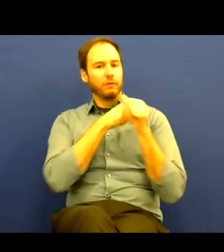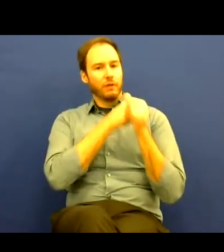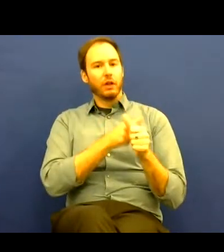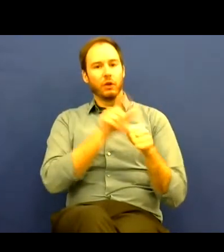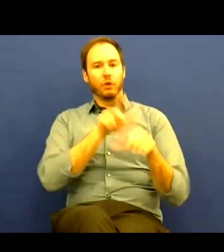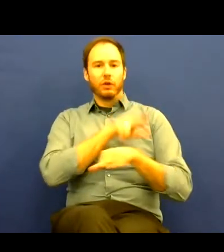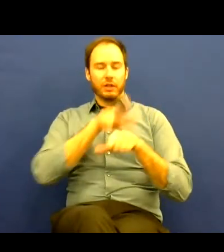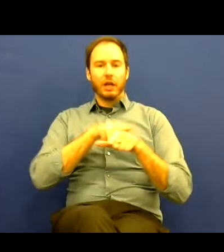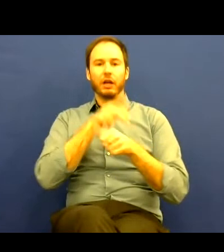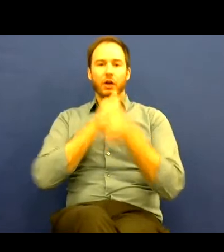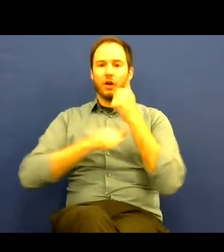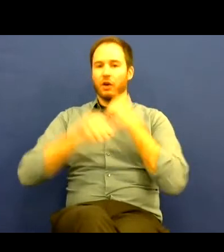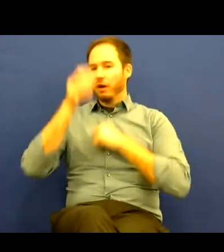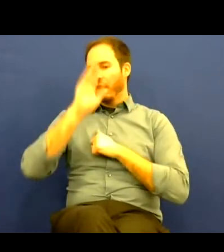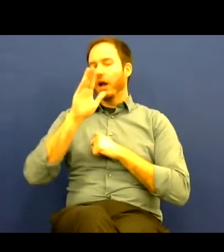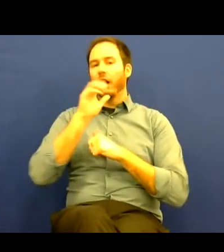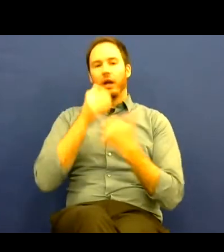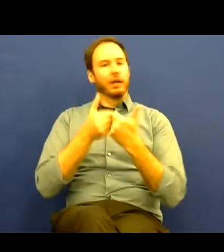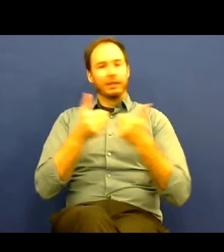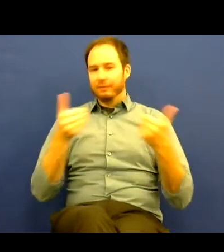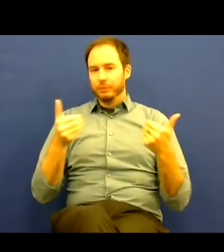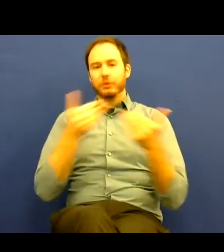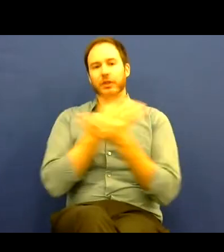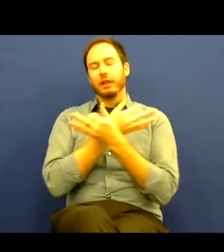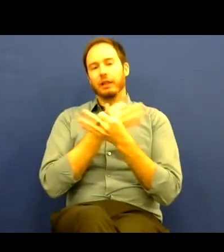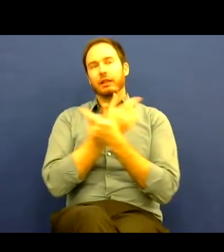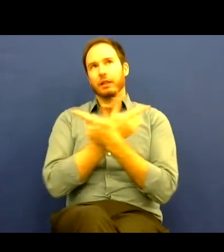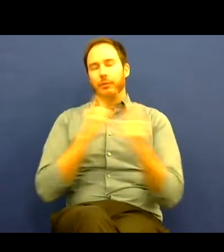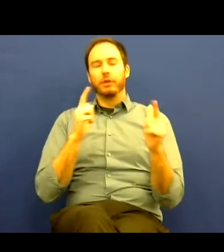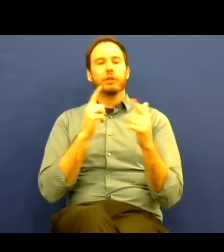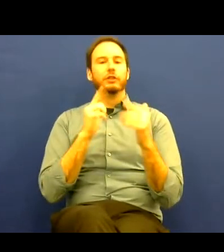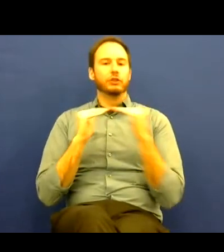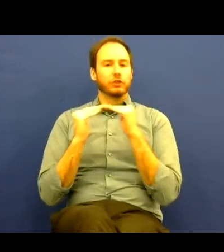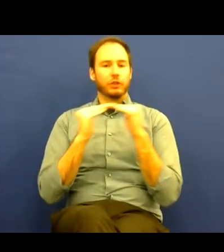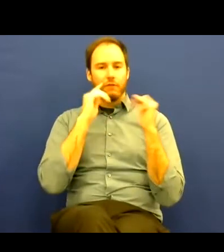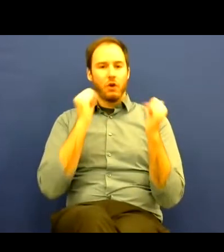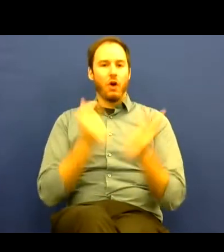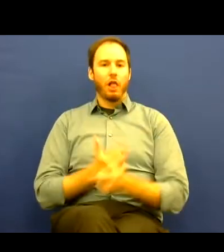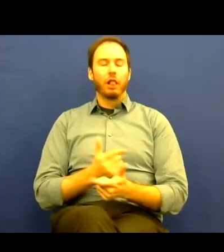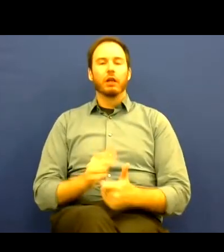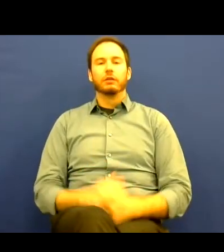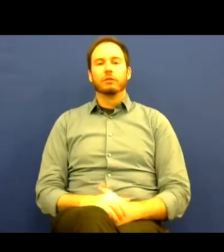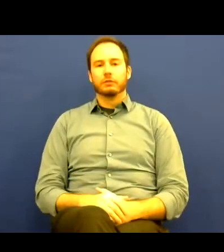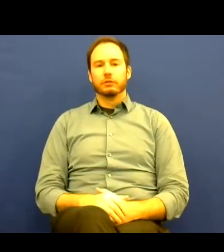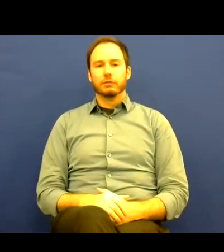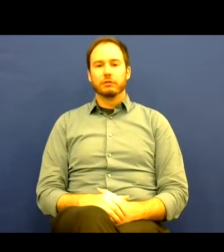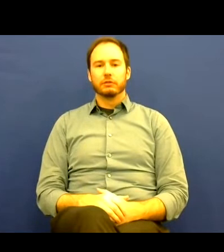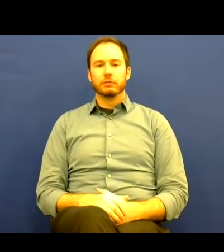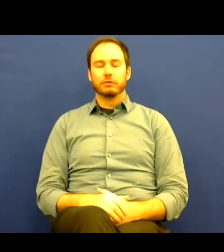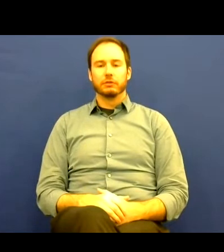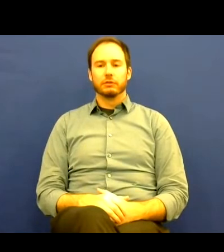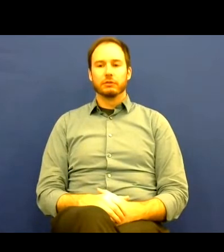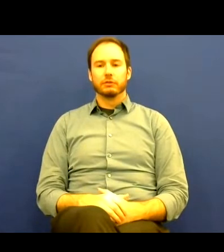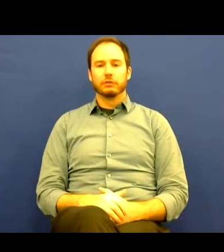nation, under God, indivisible, with liberty and justice for all.